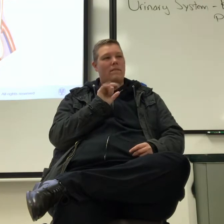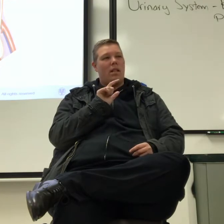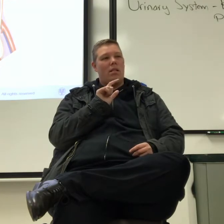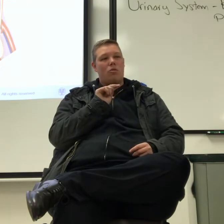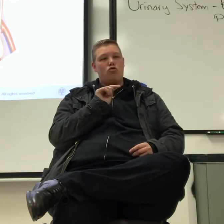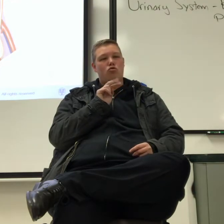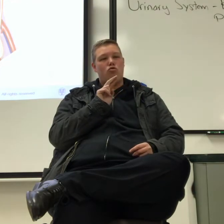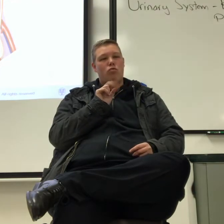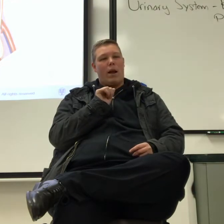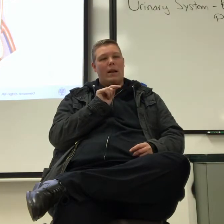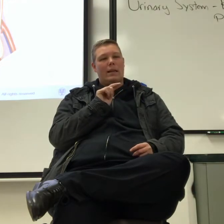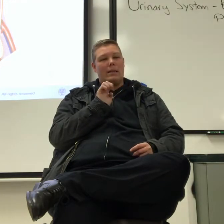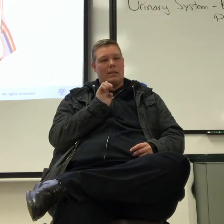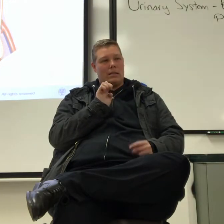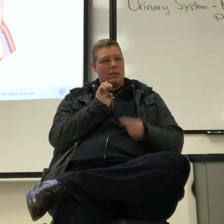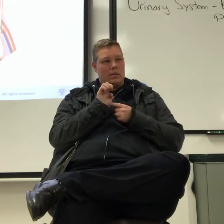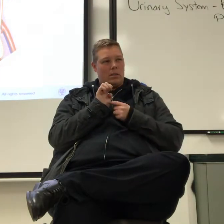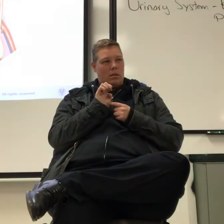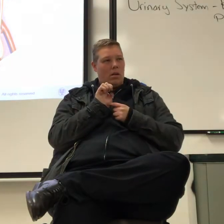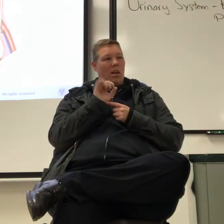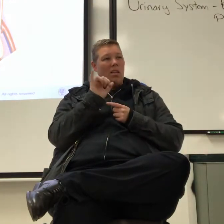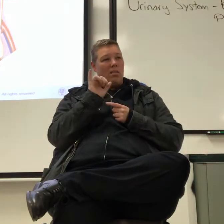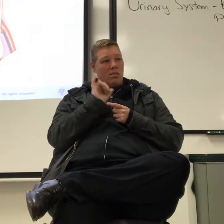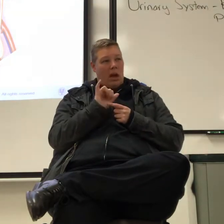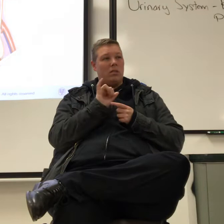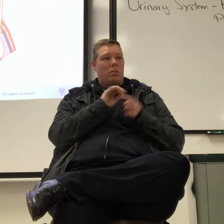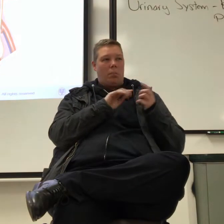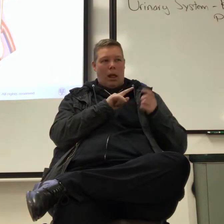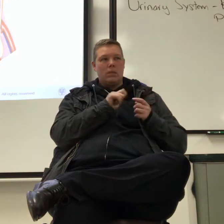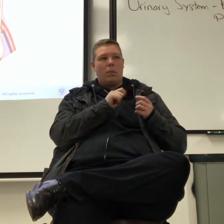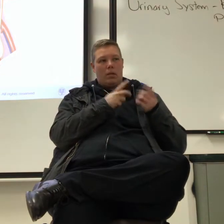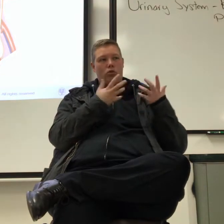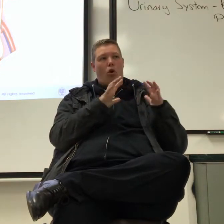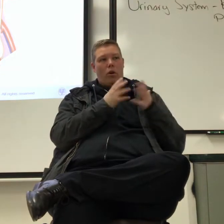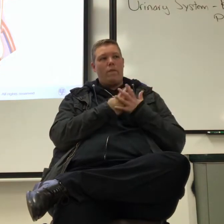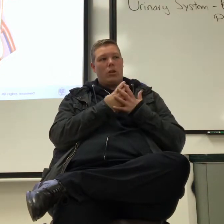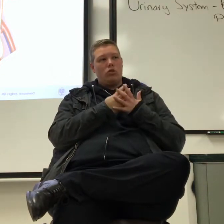So this term filtrate, it's the filtered plasma, it's fluid.